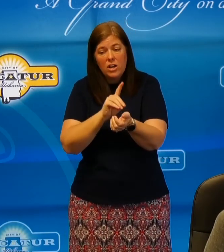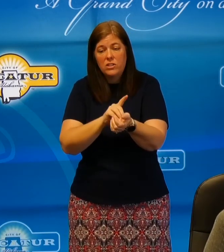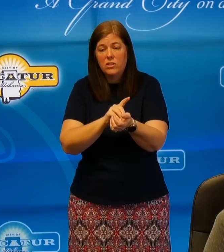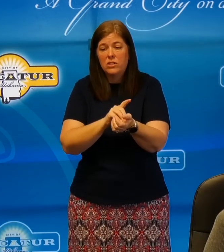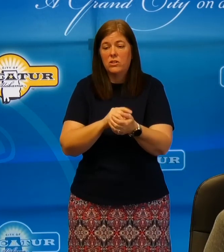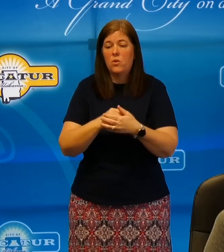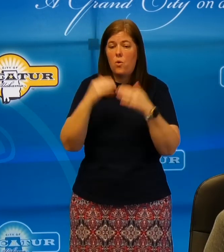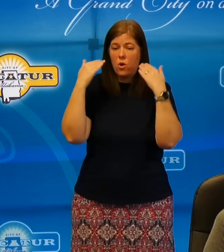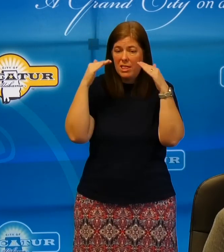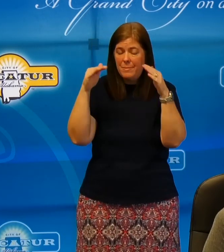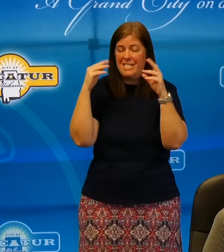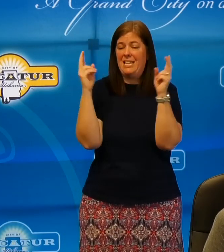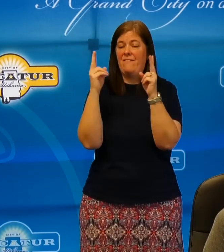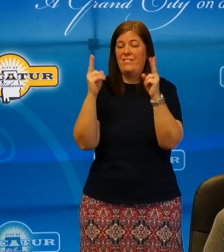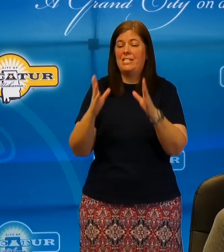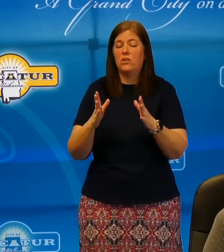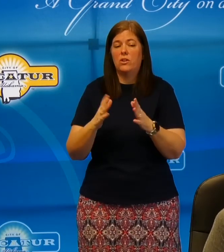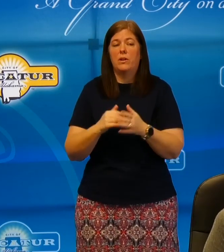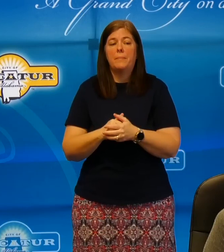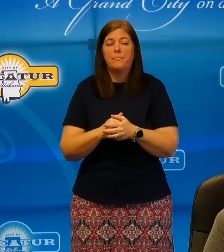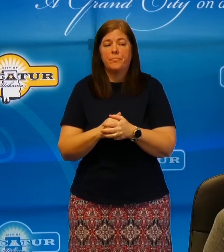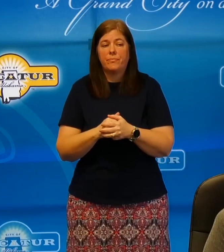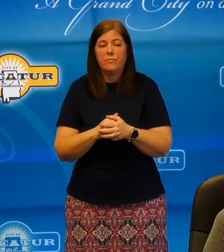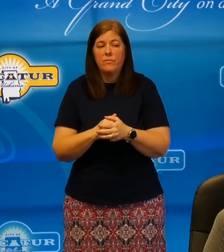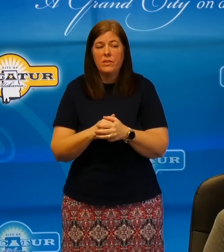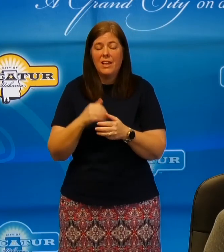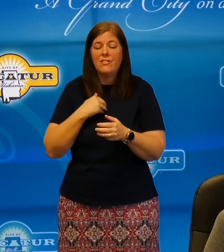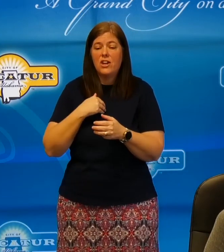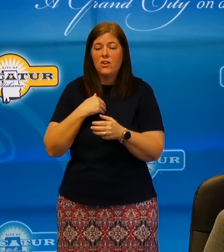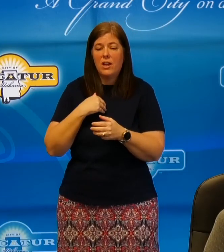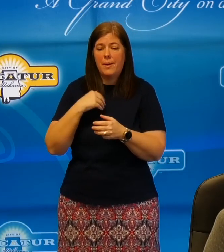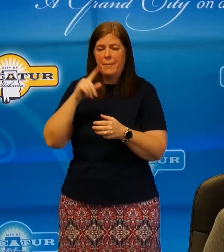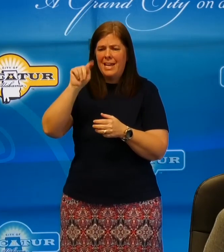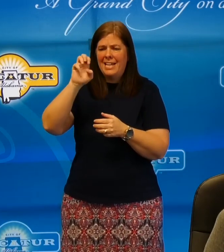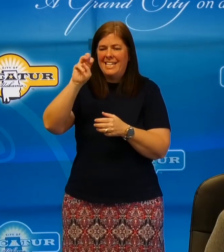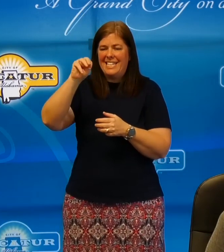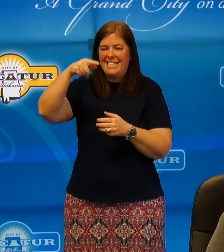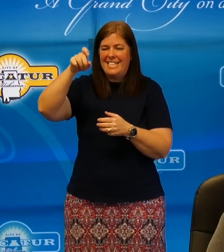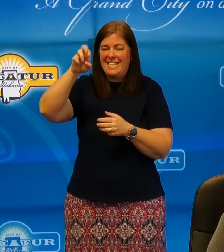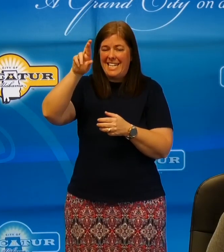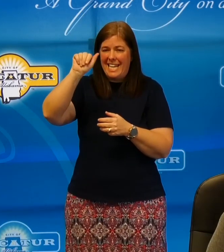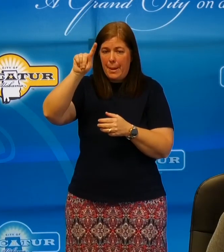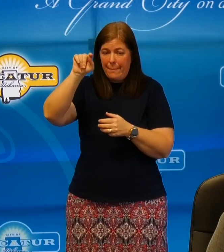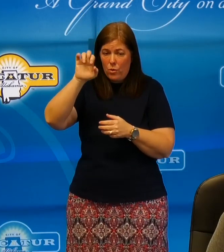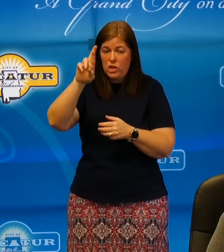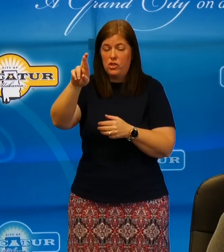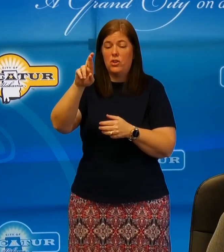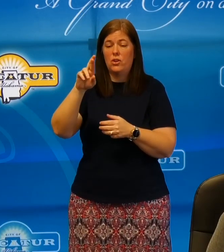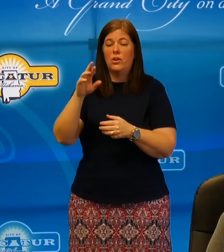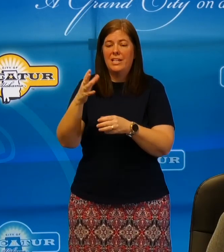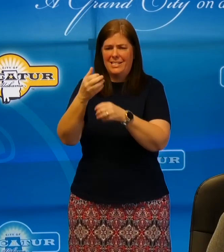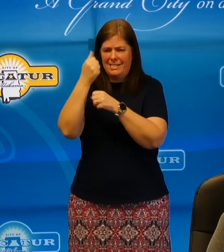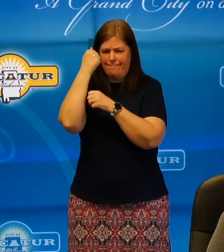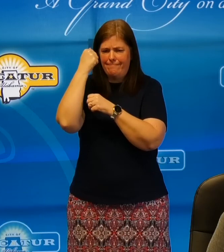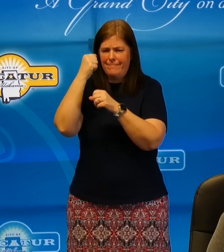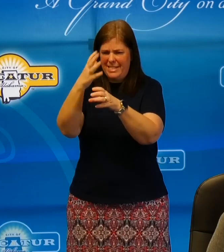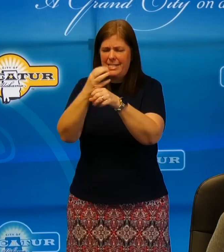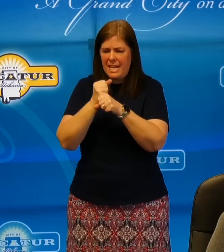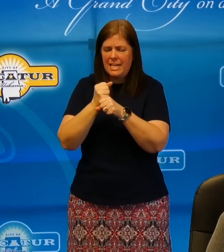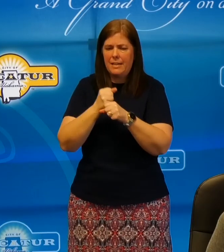limited visitor, their temperature is taken. Anyone with a temperature that is